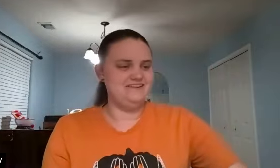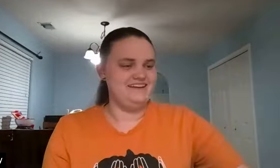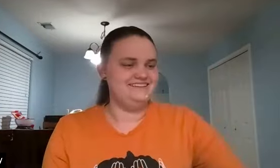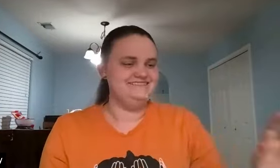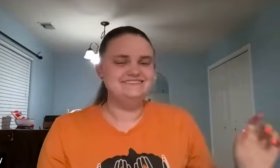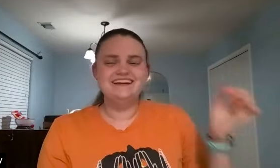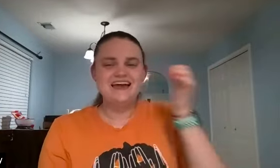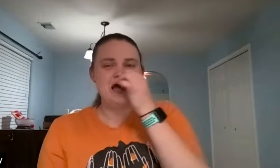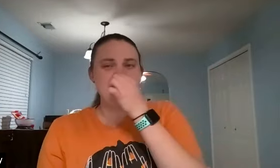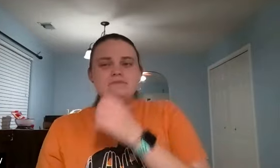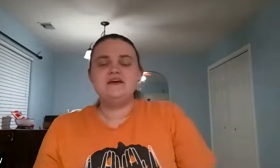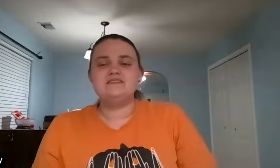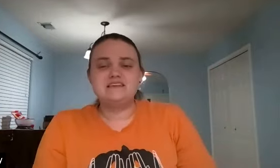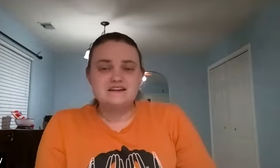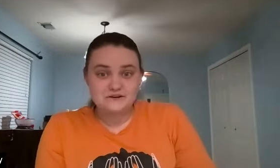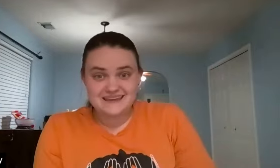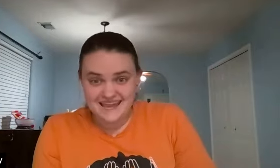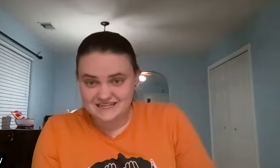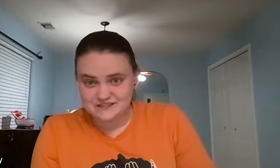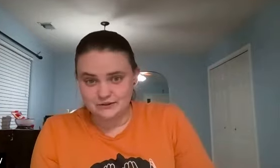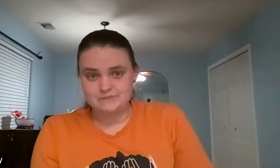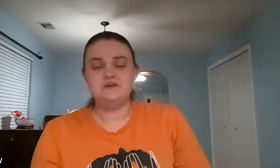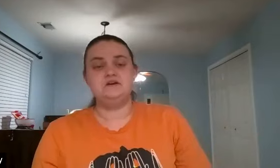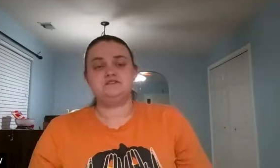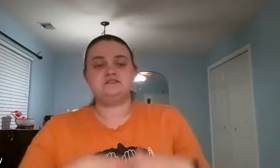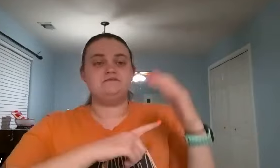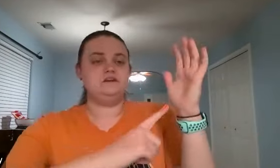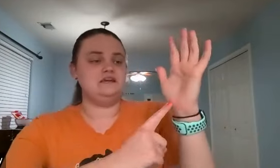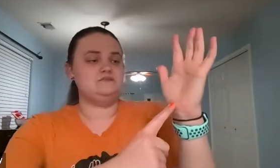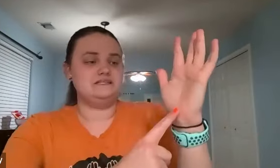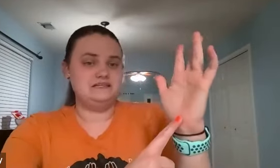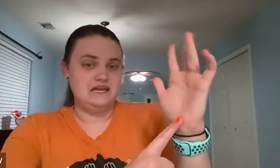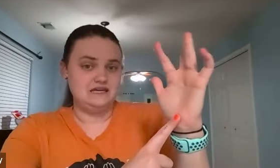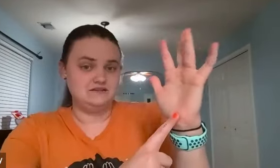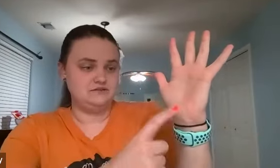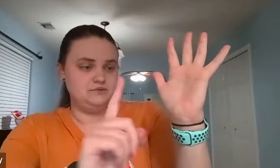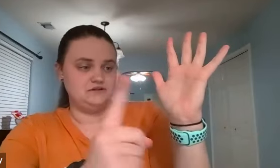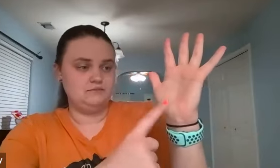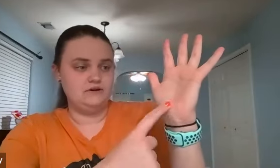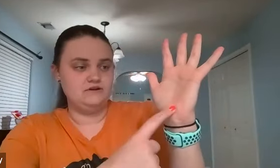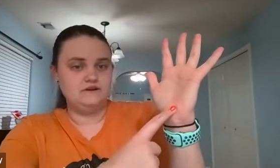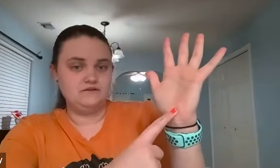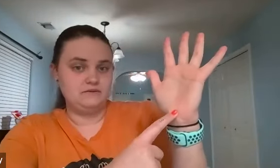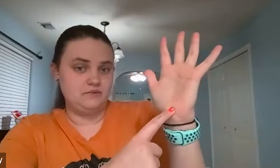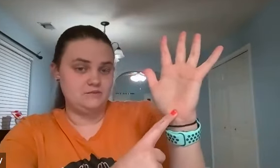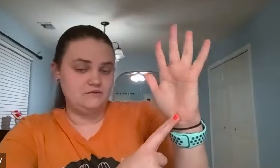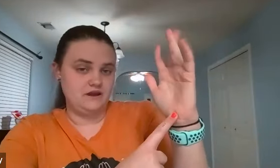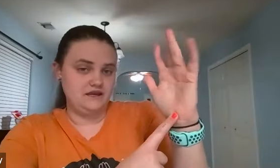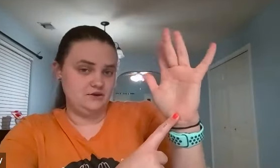okay, good. The sign for candle. The sign for candle is candle. You put your pointer finger at the bottom of your hand and you